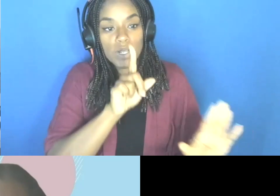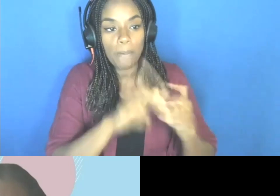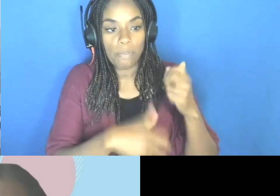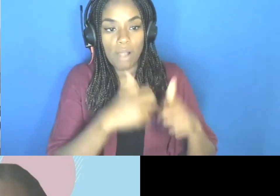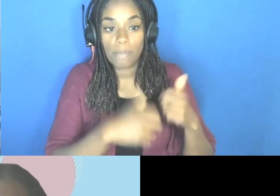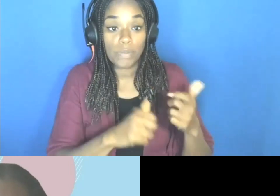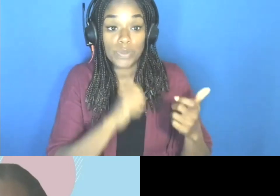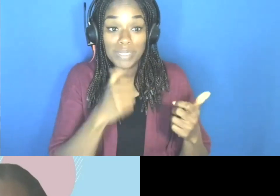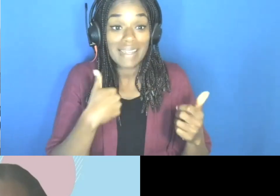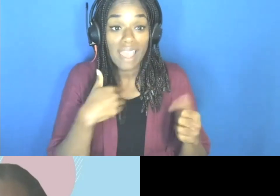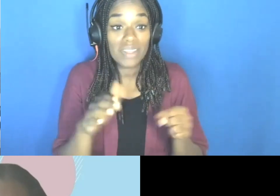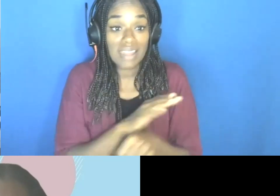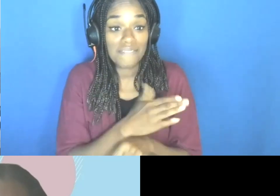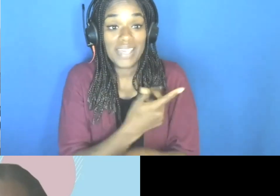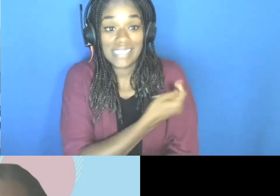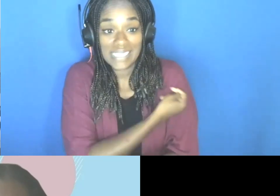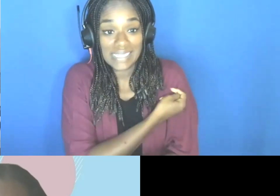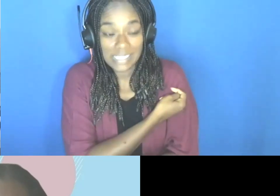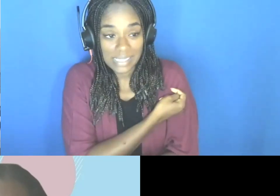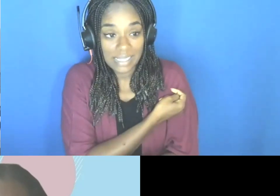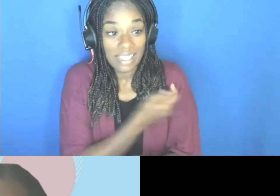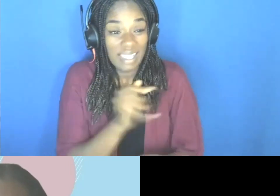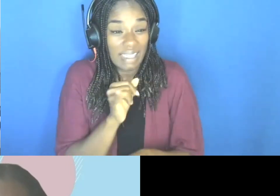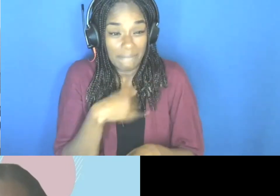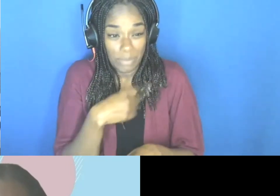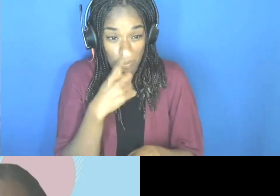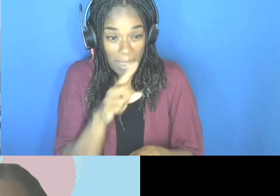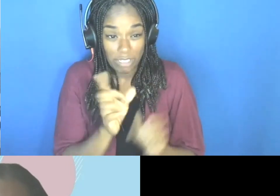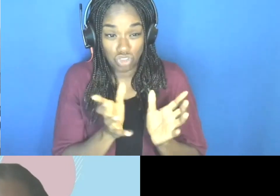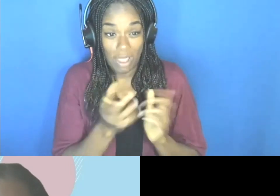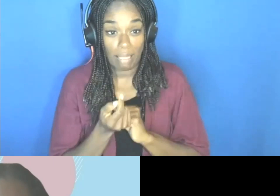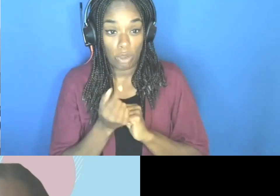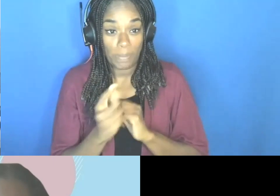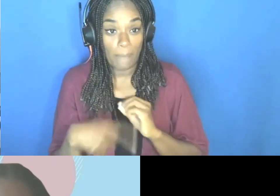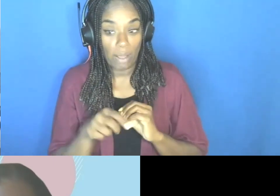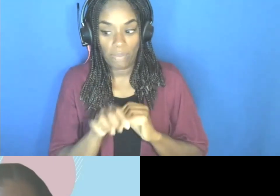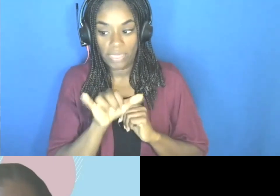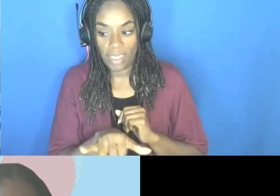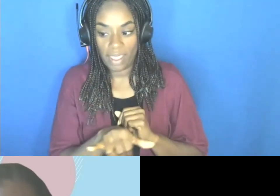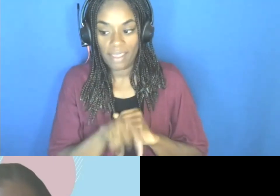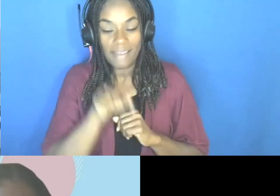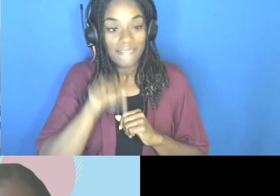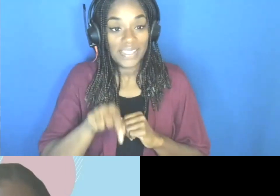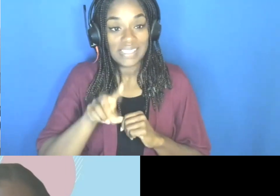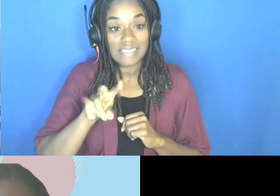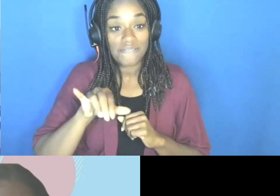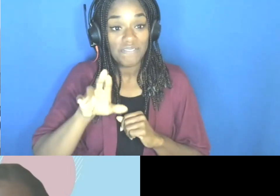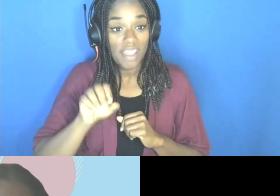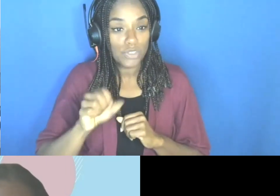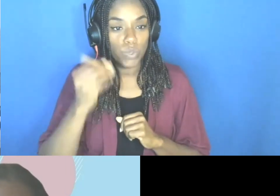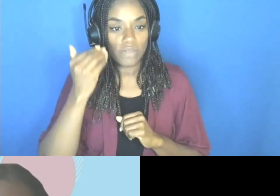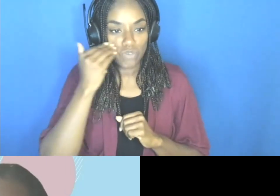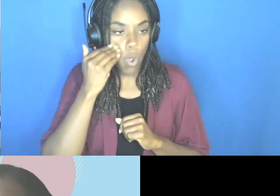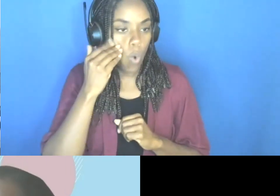of the vaccine. And if I could just chat a little bit about that. This was a virus that we have known about for